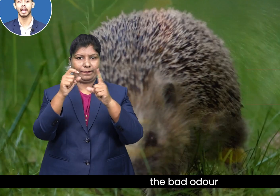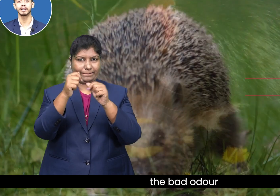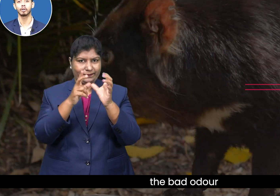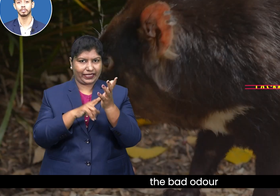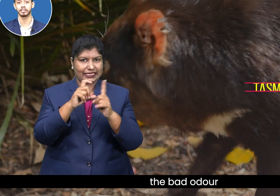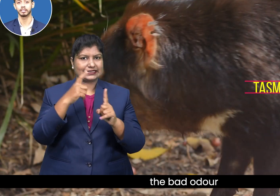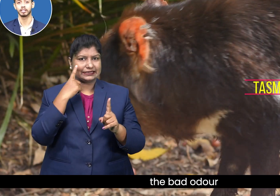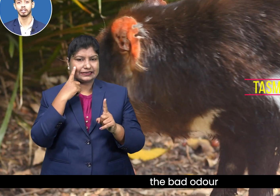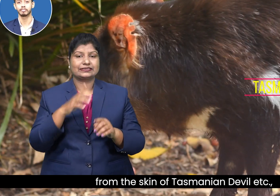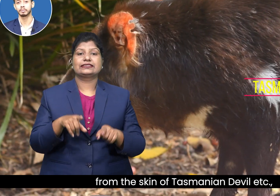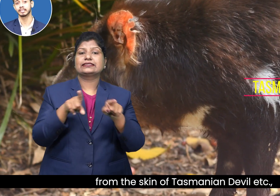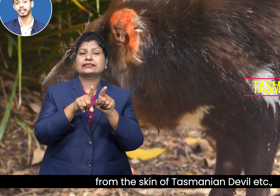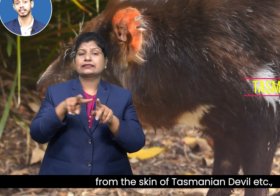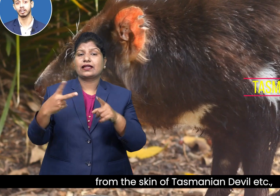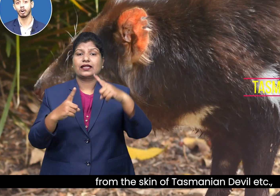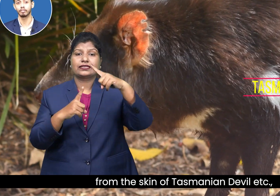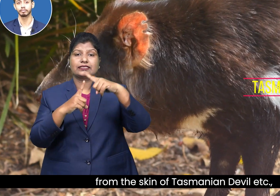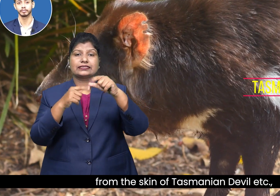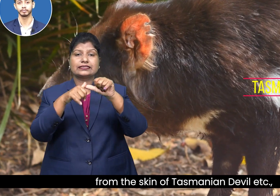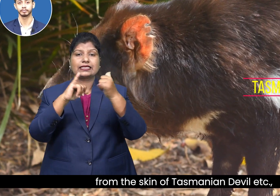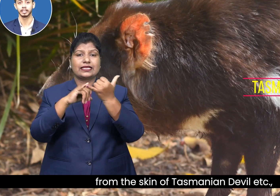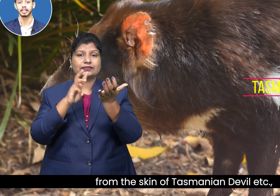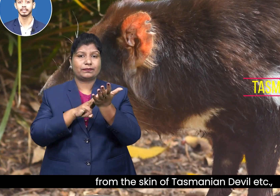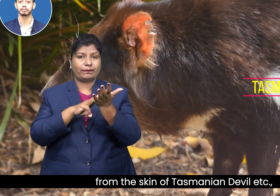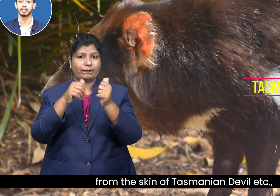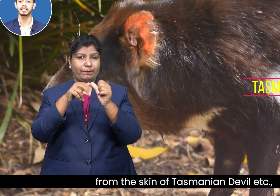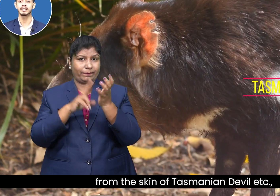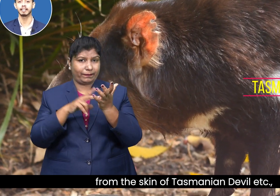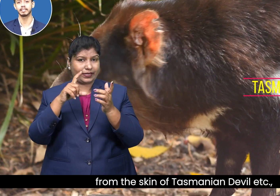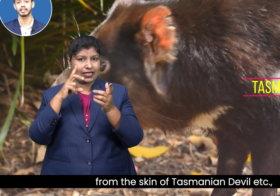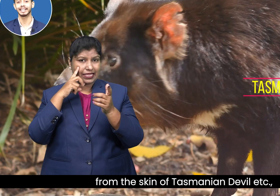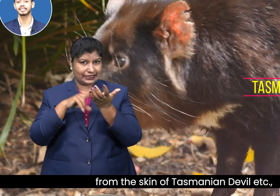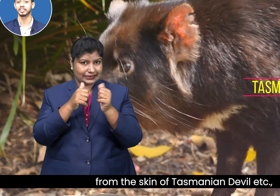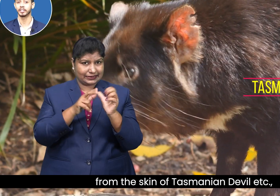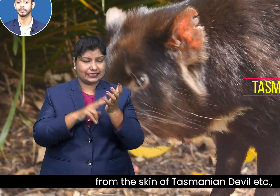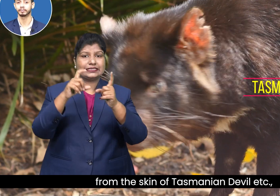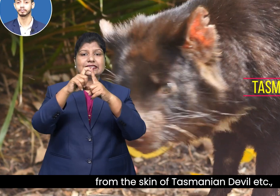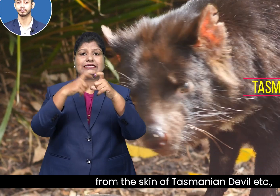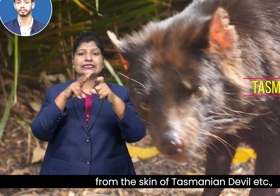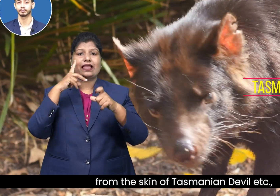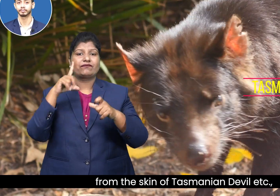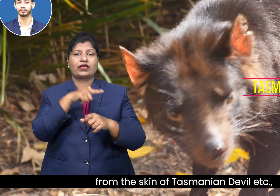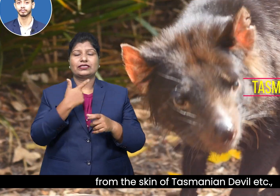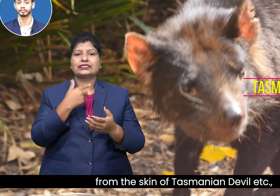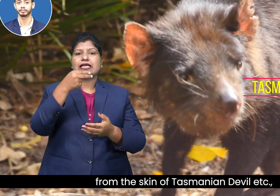the bad odor from the skin of Tasmanian devil, etc.